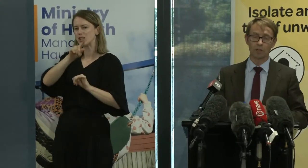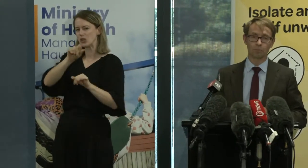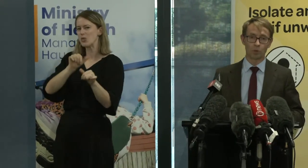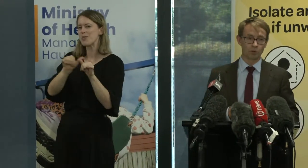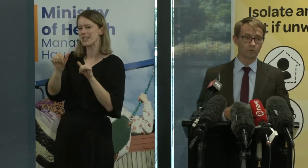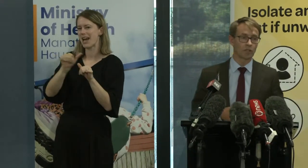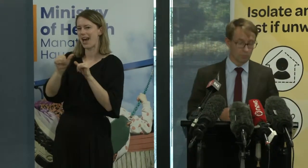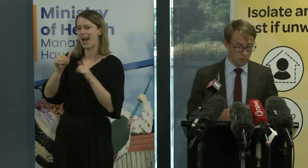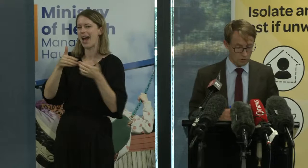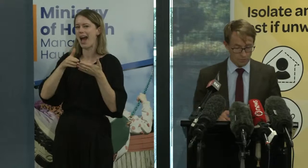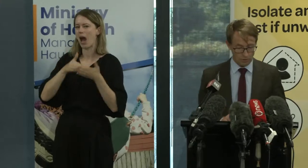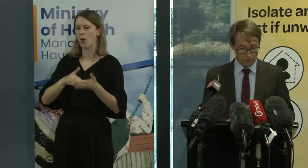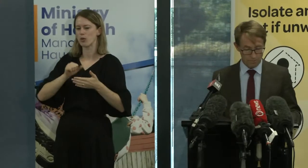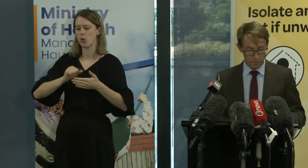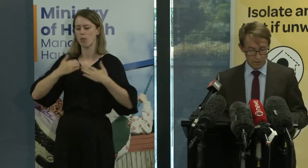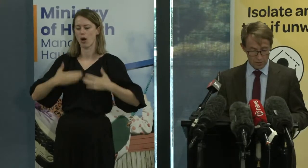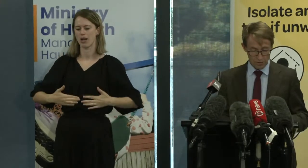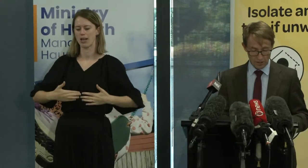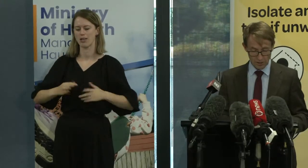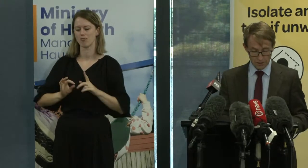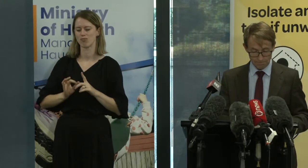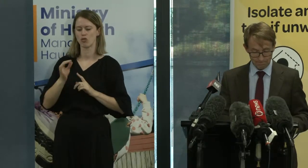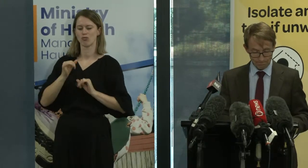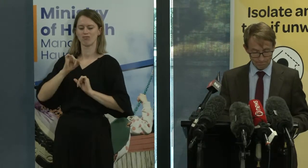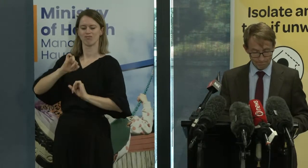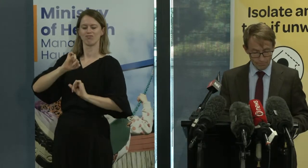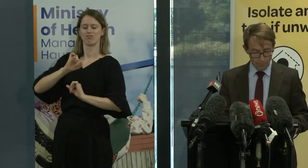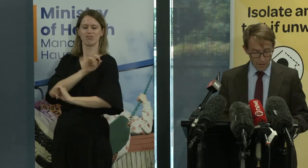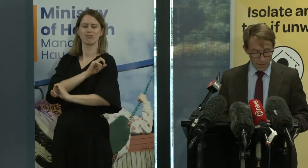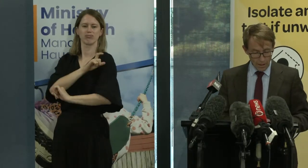an improved immune response to the vaccine.